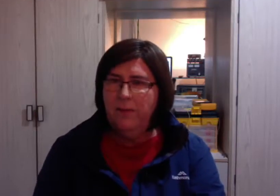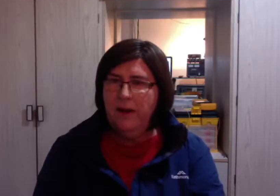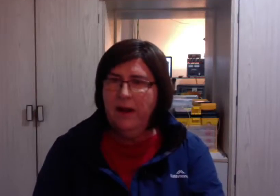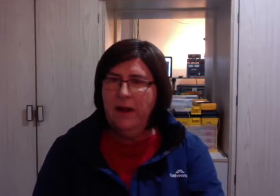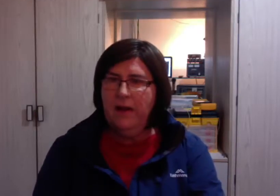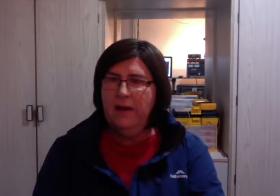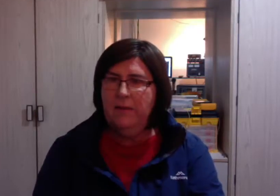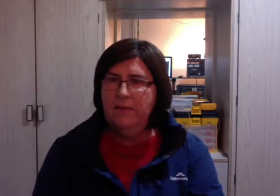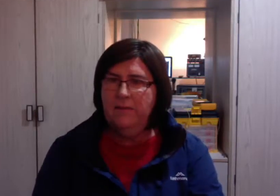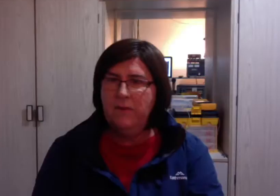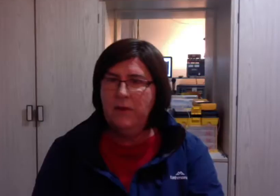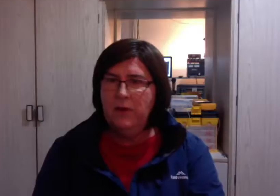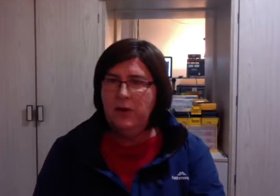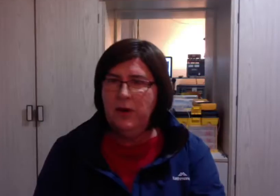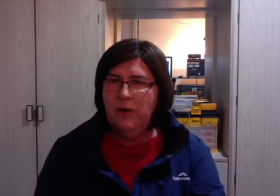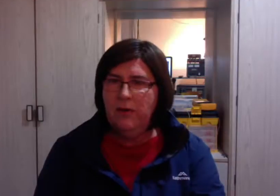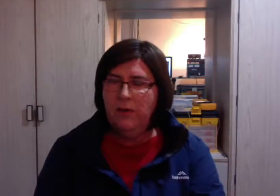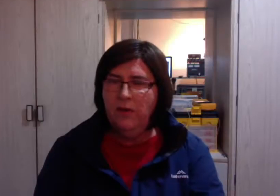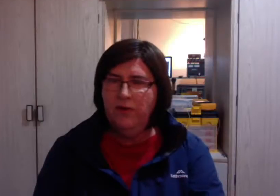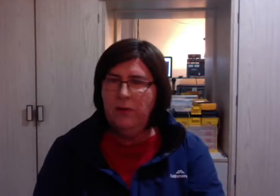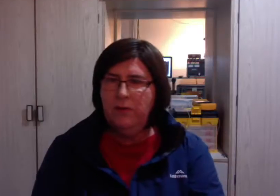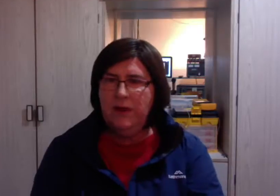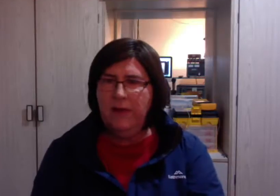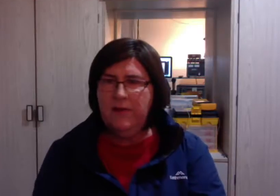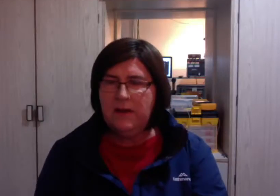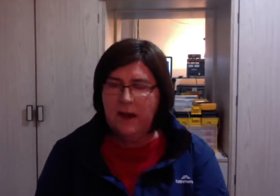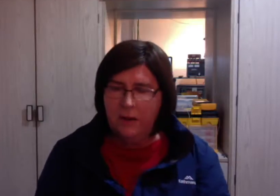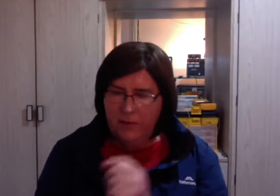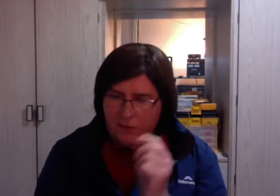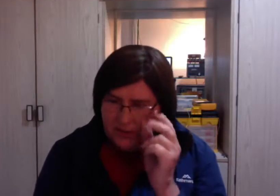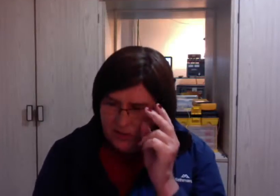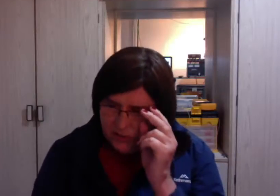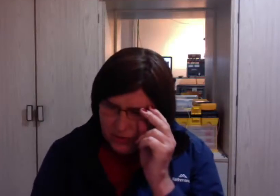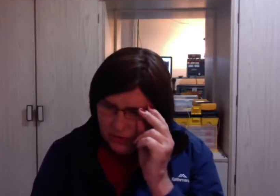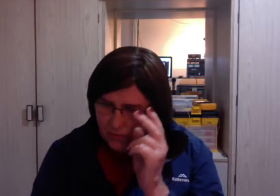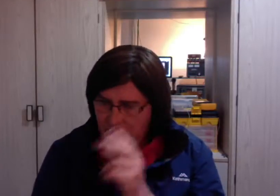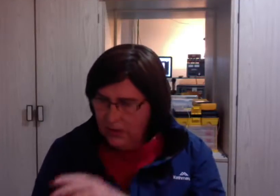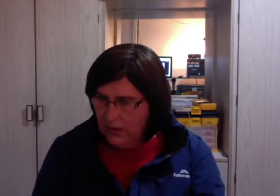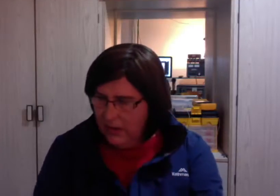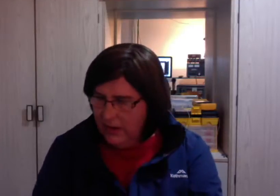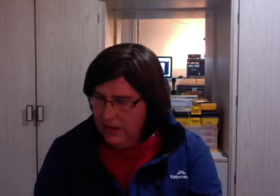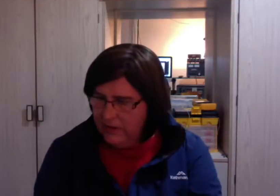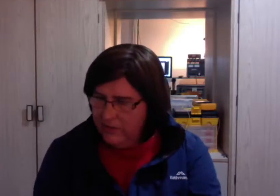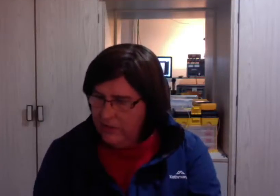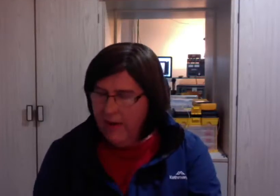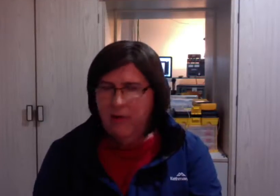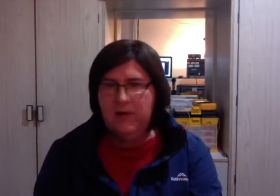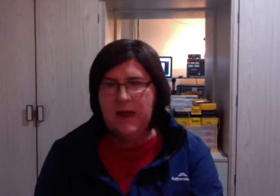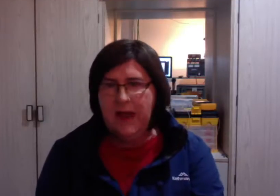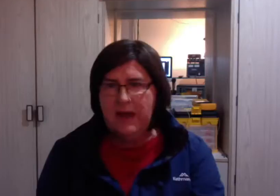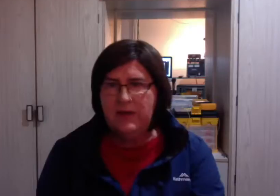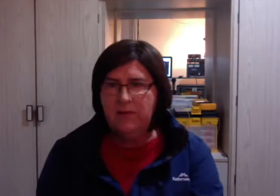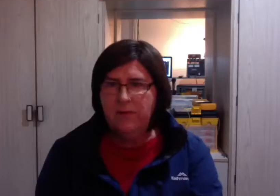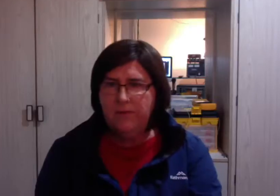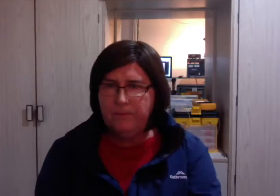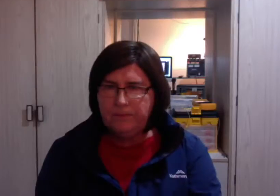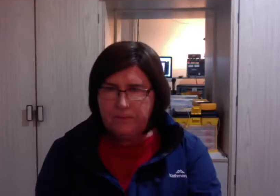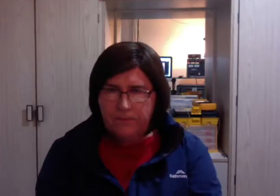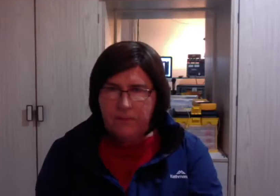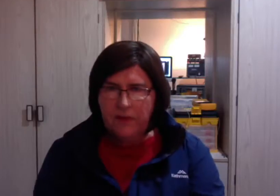But, you know, also the other thing that I would suggest you do is have a look at the age of them. So